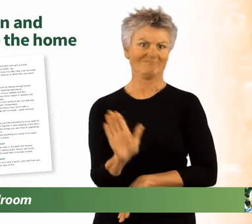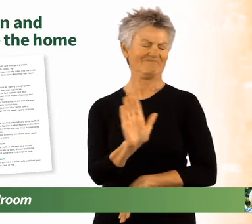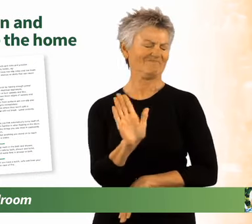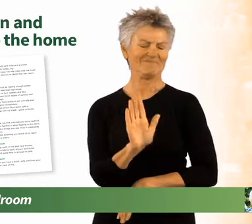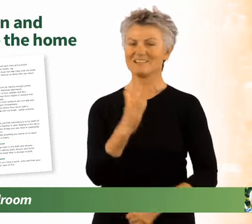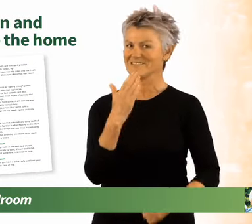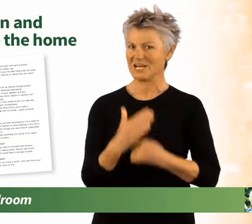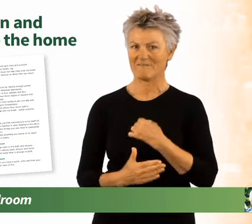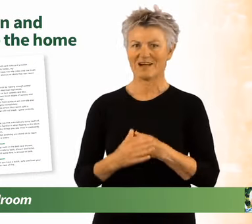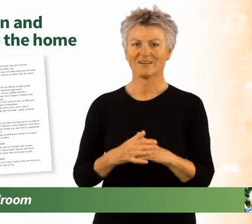Never smoke in bed.